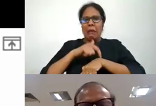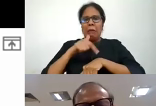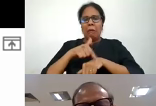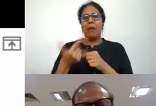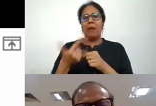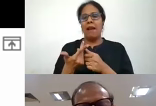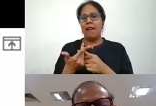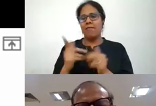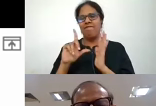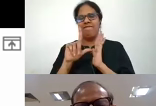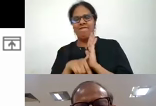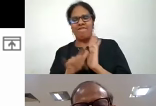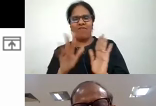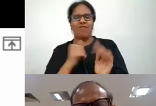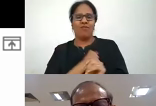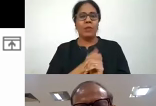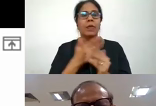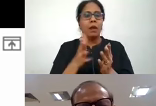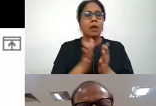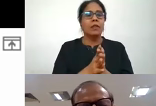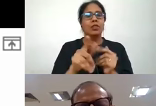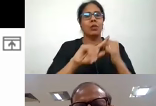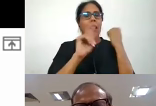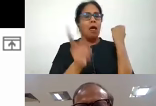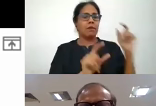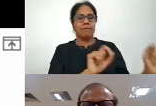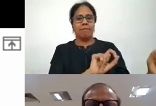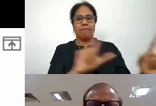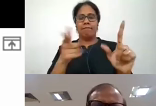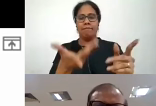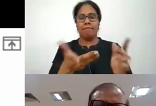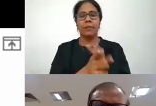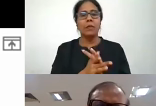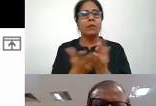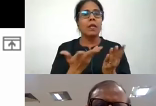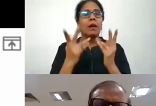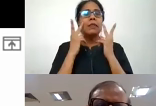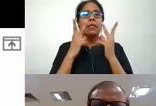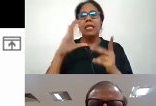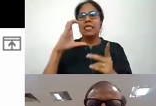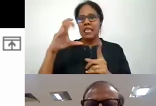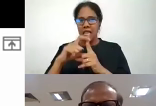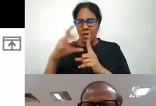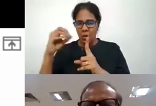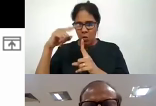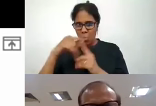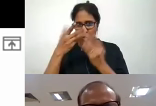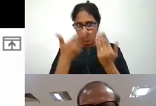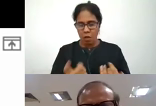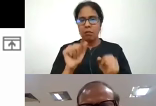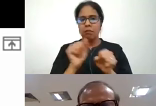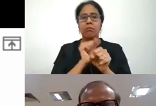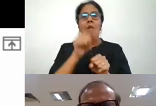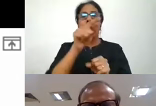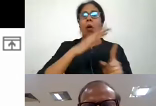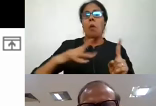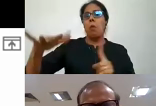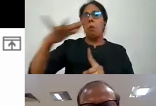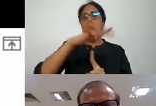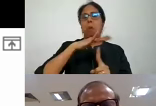there. come and show to open up the spectrum. the last slide, CDOT has been working in complete Wi-Fi space to